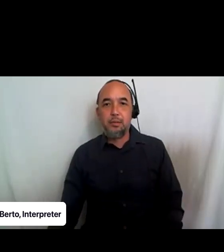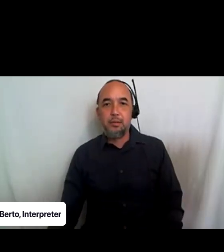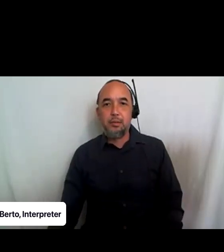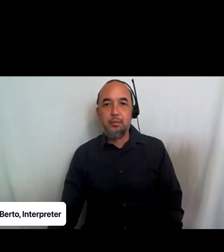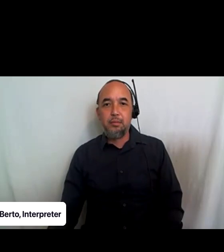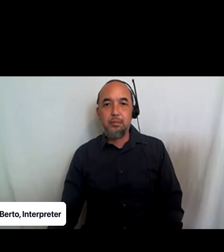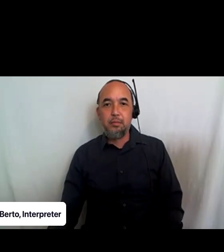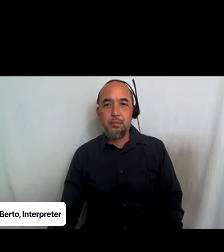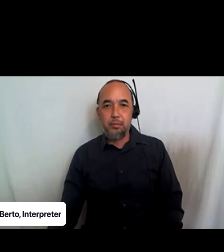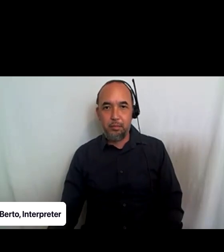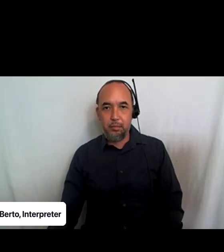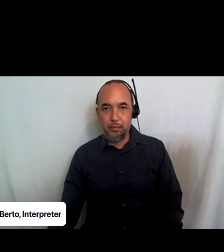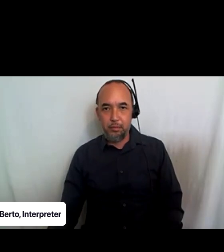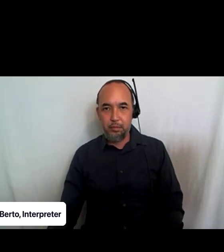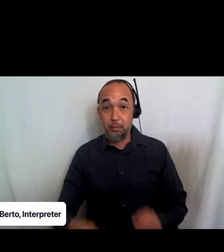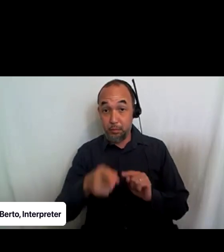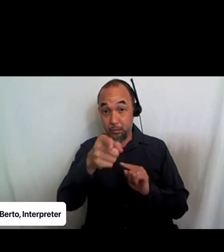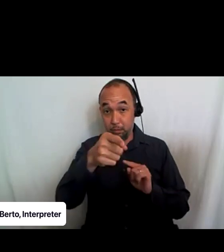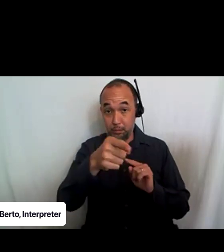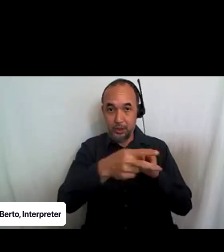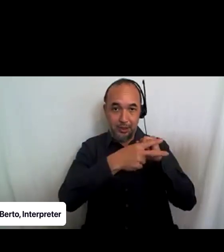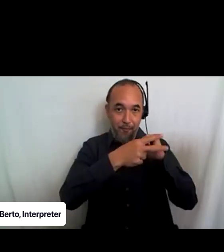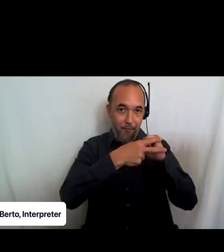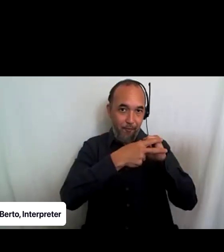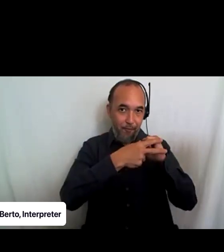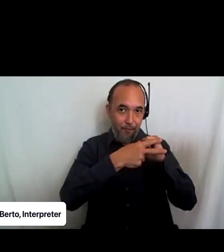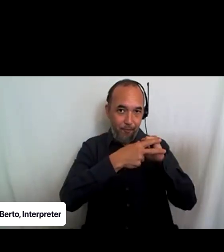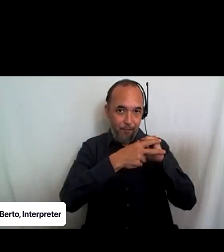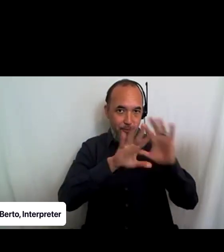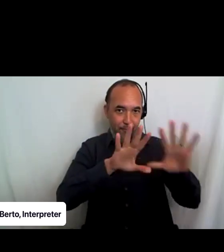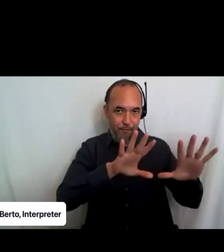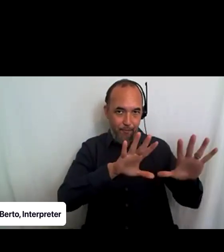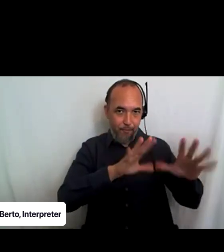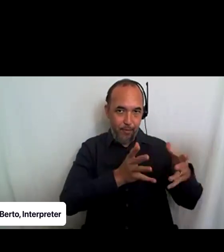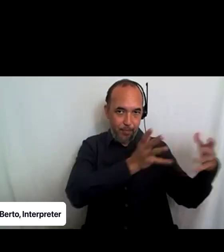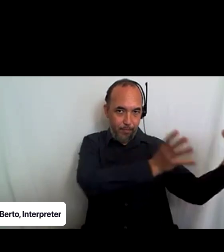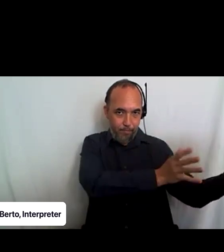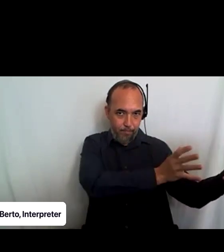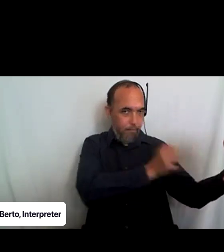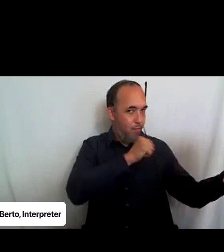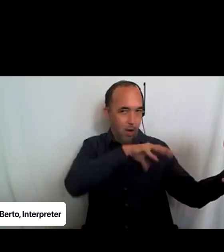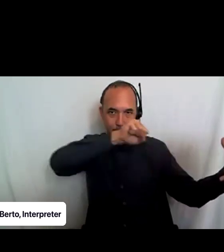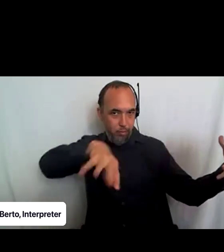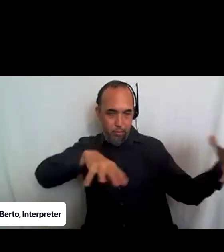2. And we're going to save this for when we put the dish together, the last 2 cups.